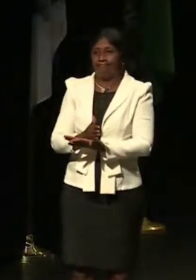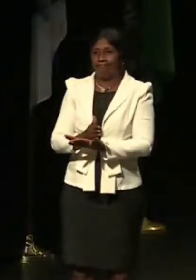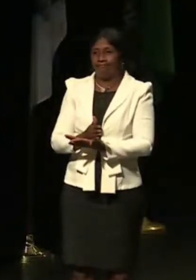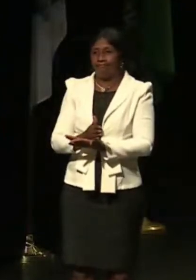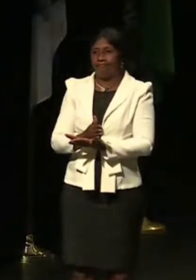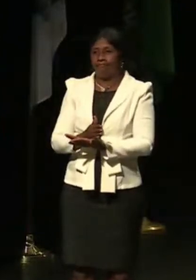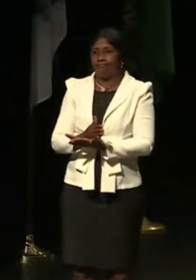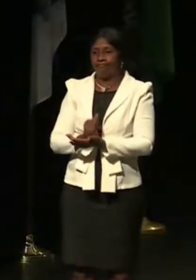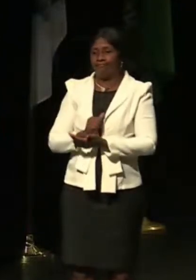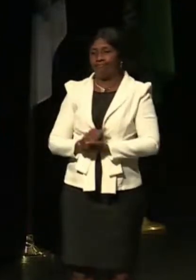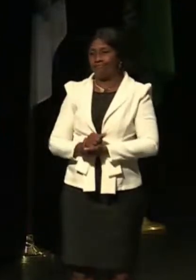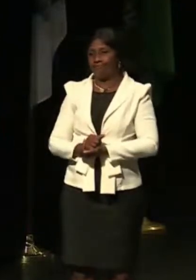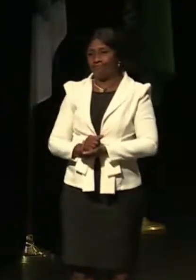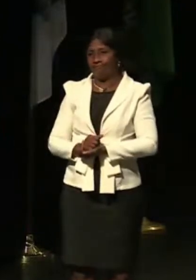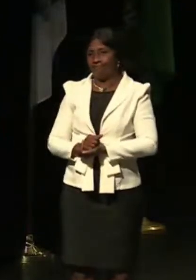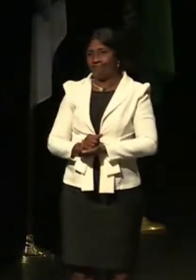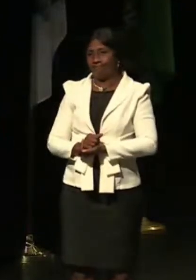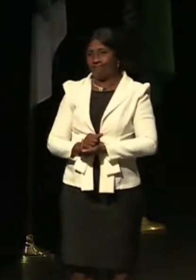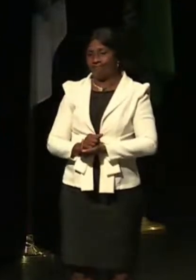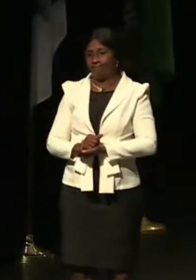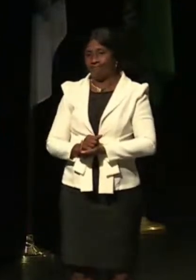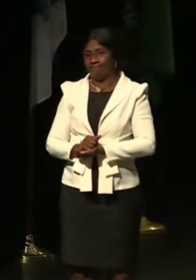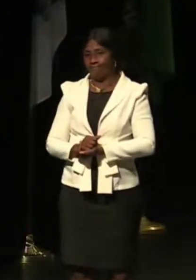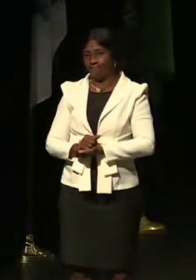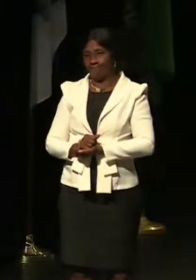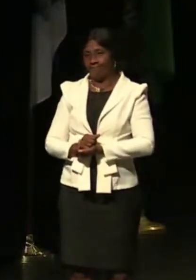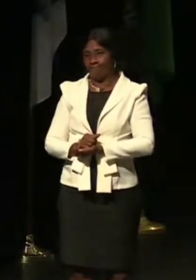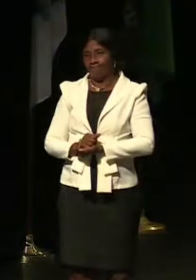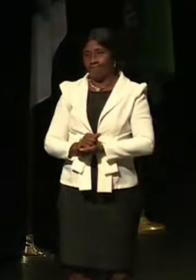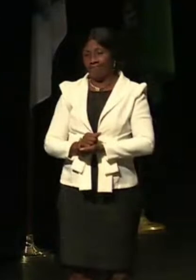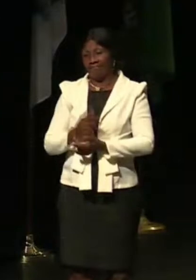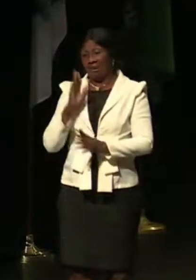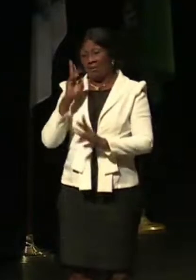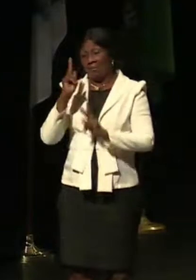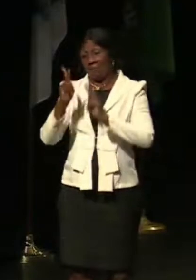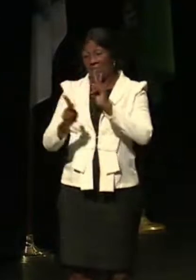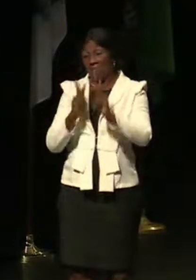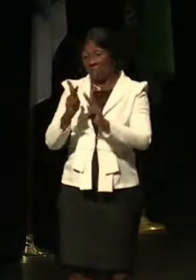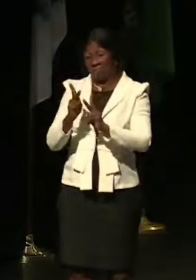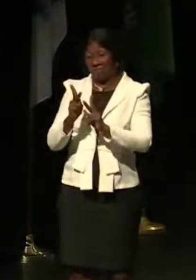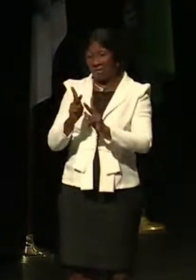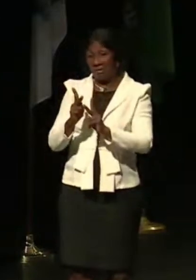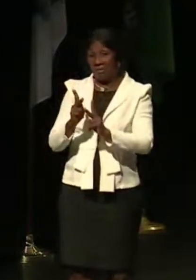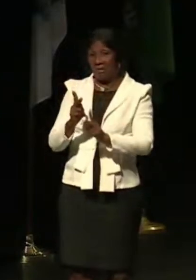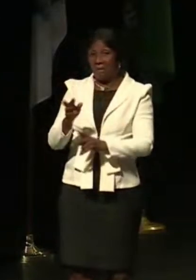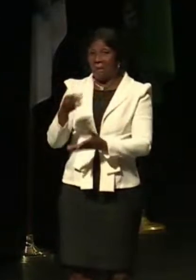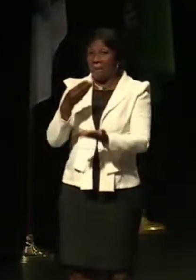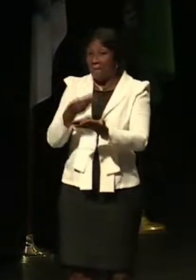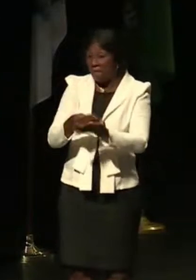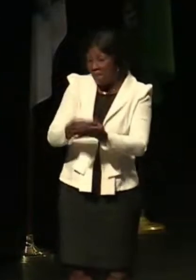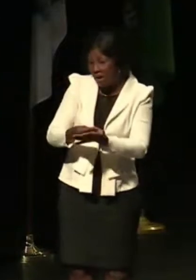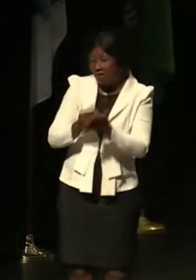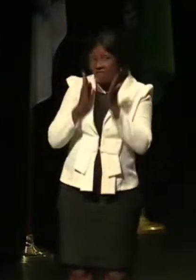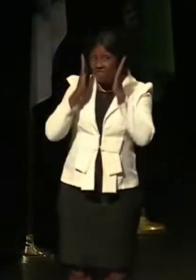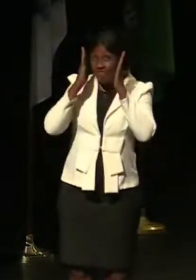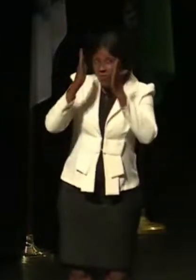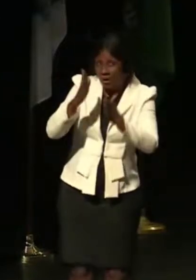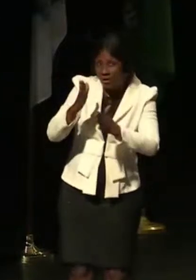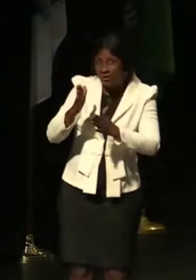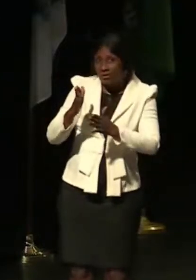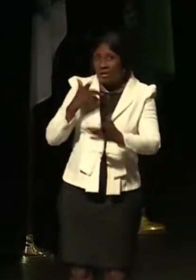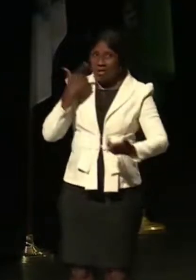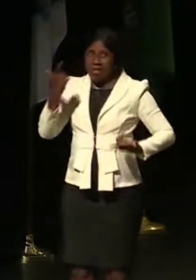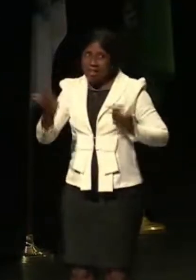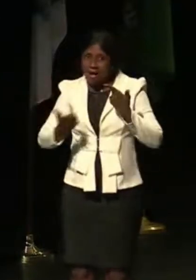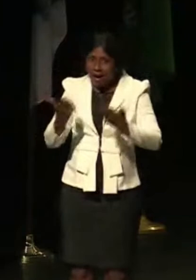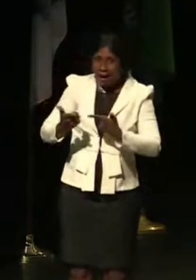soul. We are addicted to money and to sensuality and pleasure seeking,